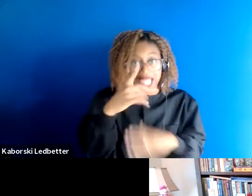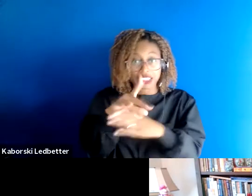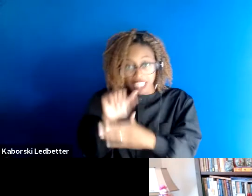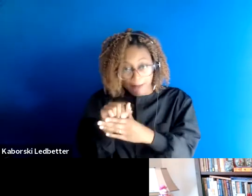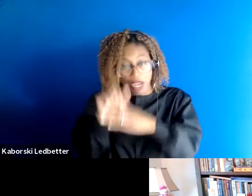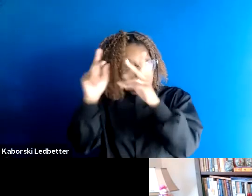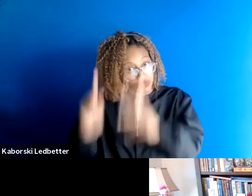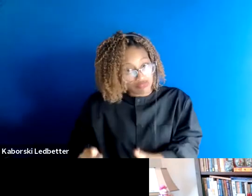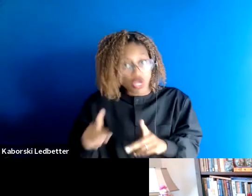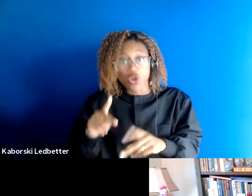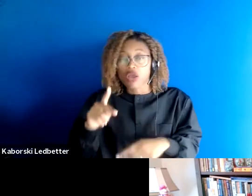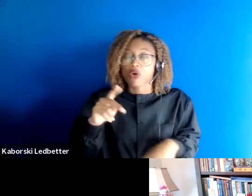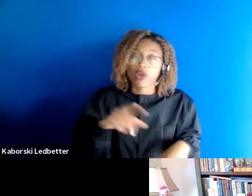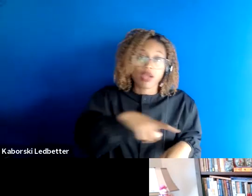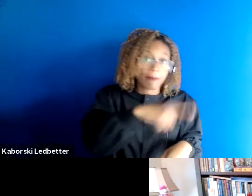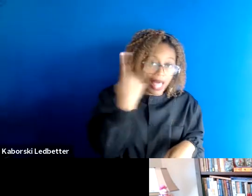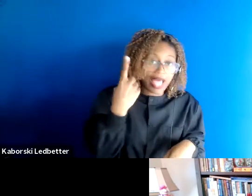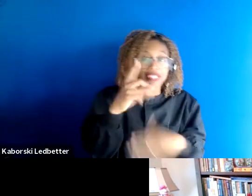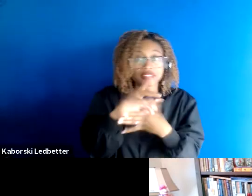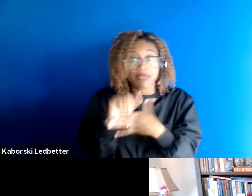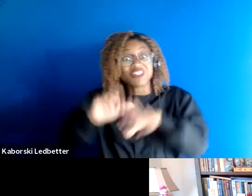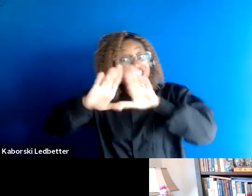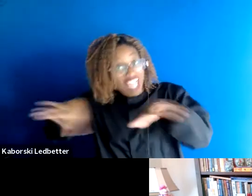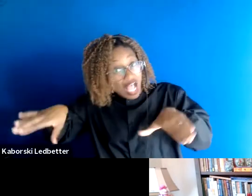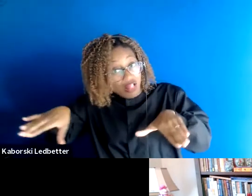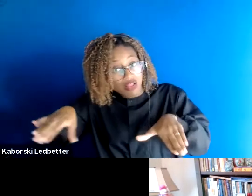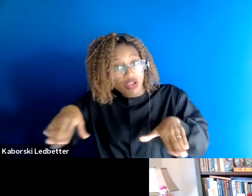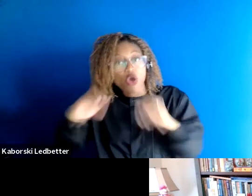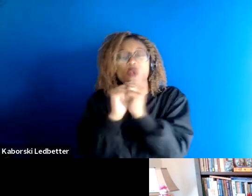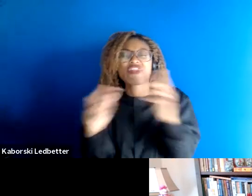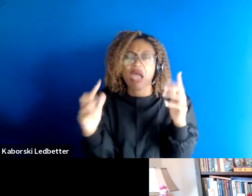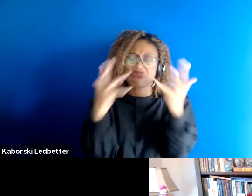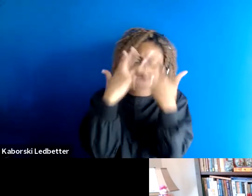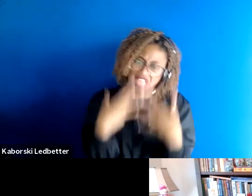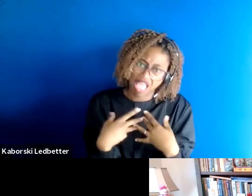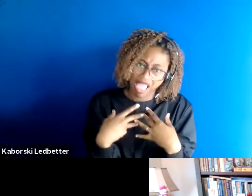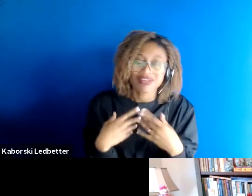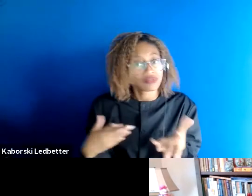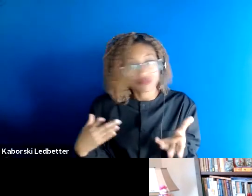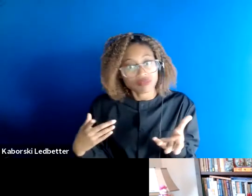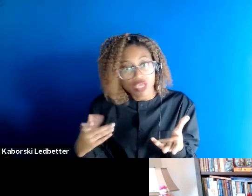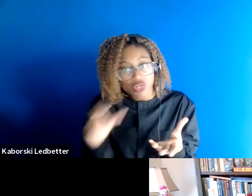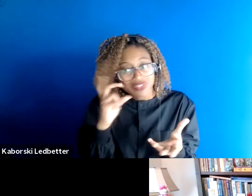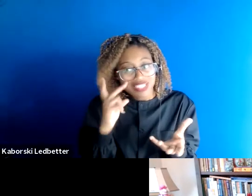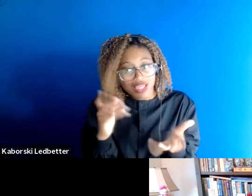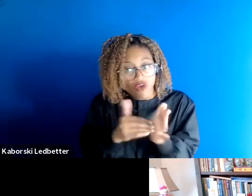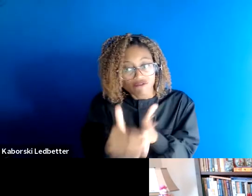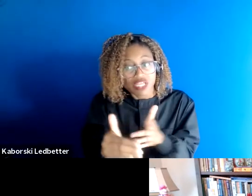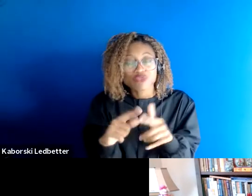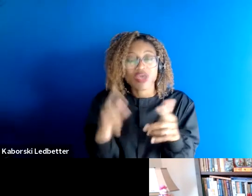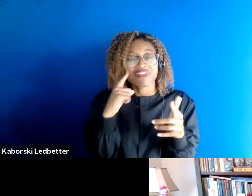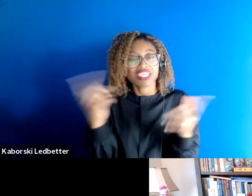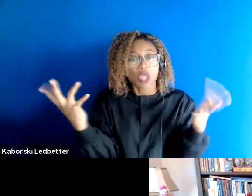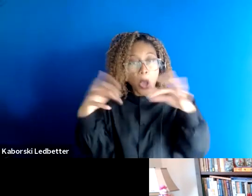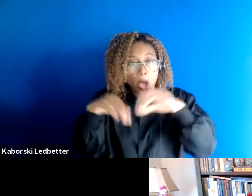disabled child in a way that isn't also seen as like a tragic sort of thing. And so I think all of that really comes in together. And I